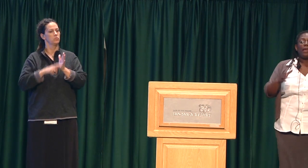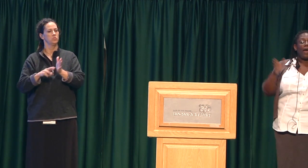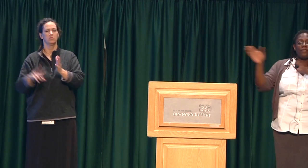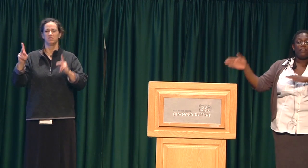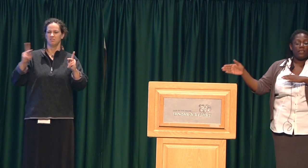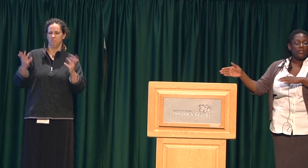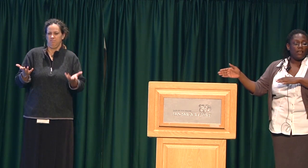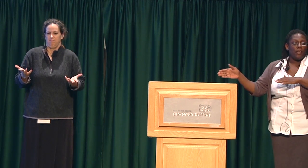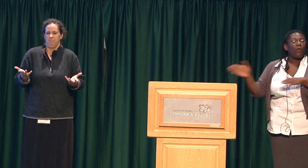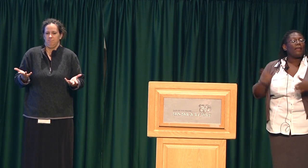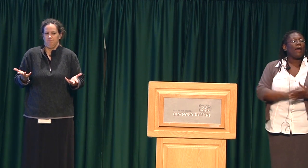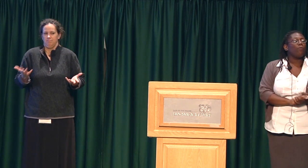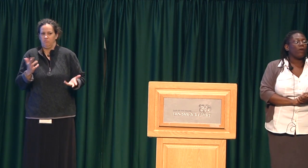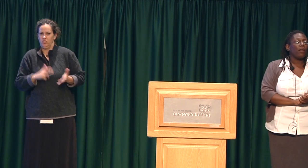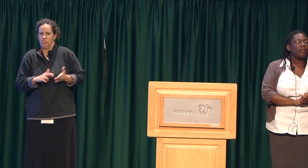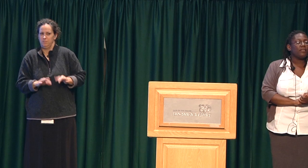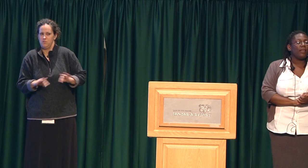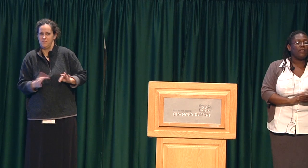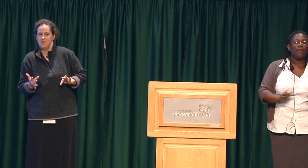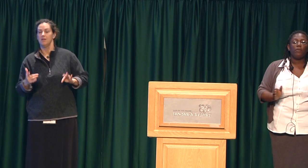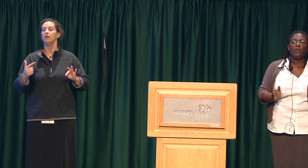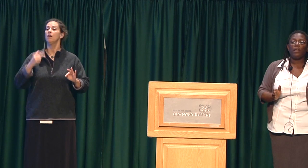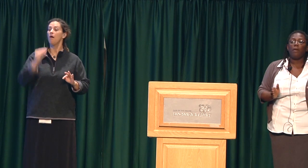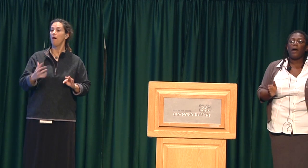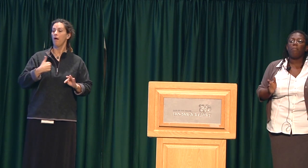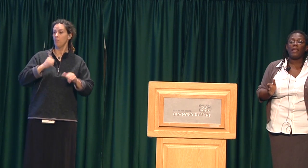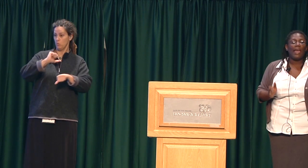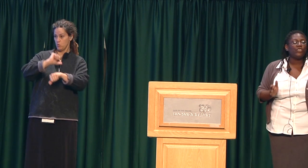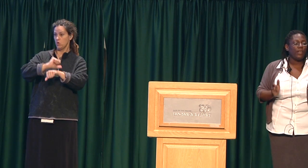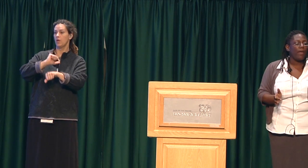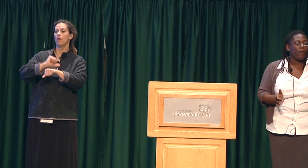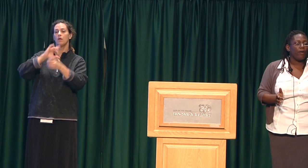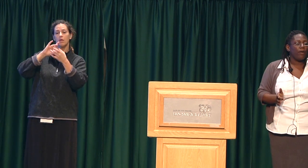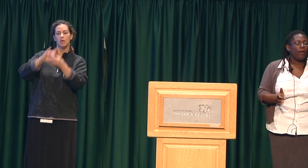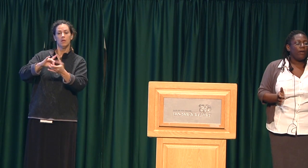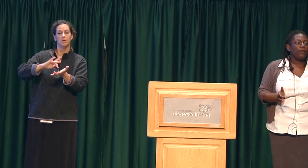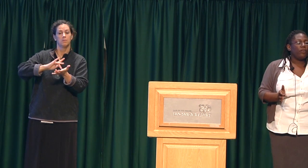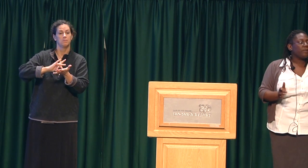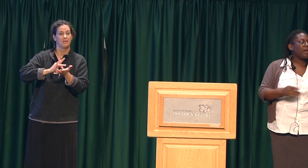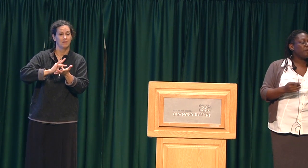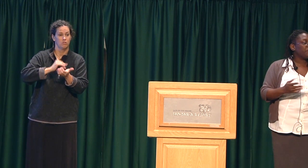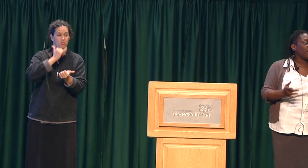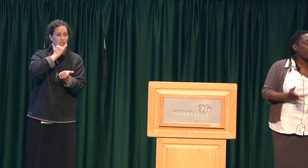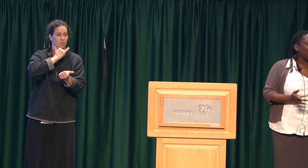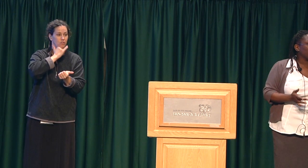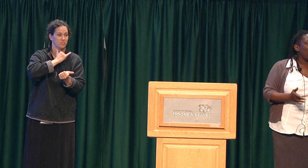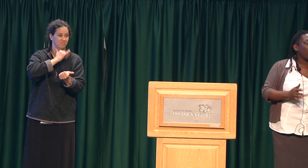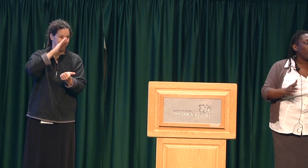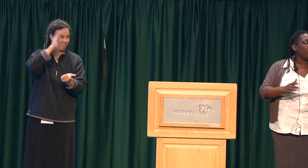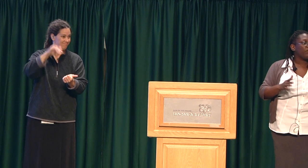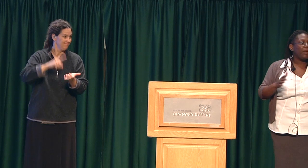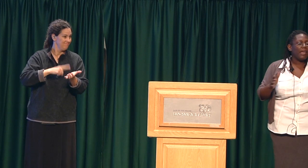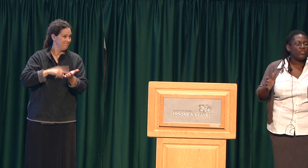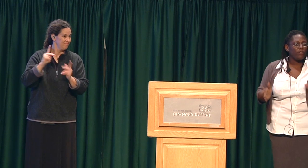important? Like, I did this study, right now I'm working on a study in the deaf community about medication error. You know, sometimes people take medication